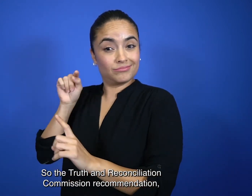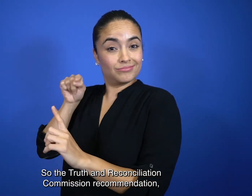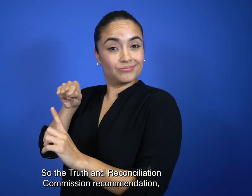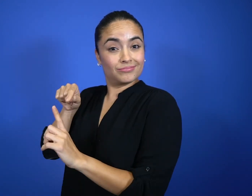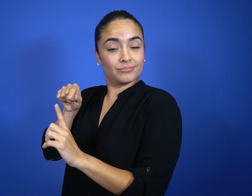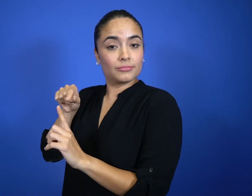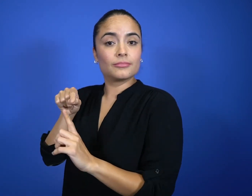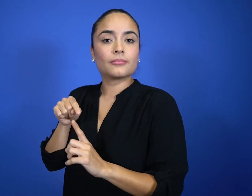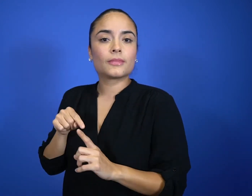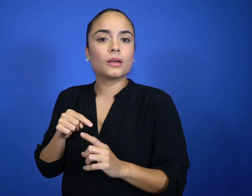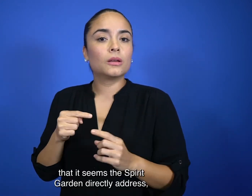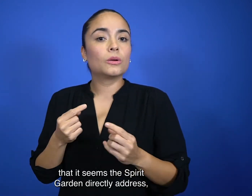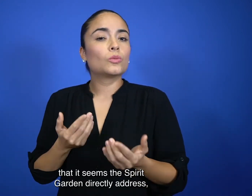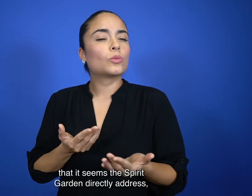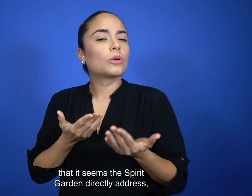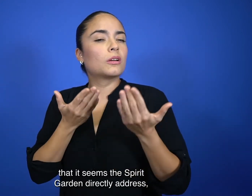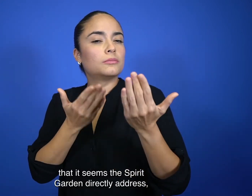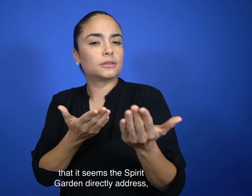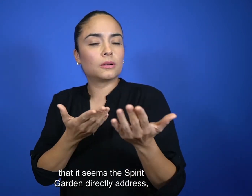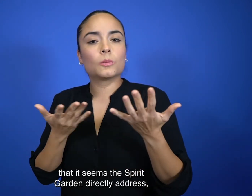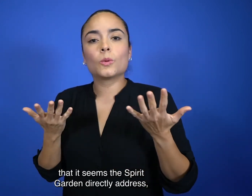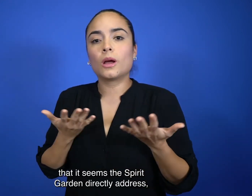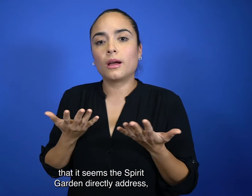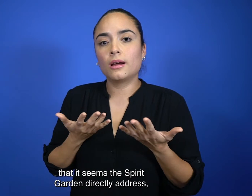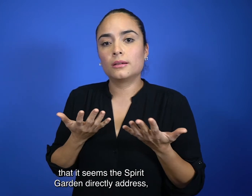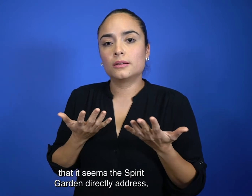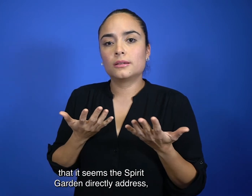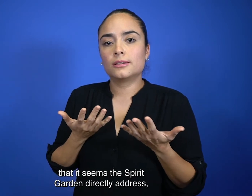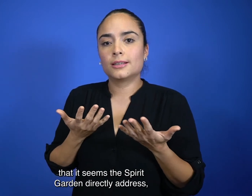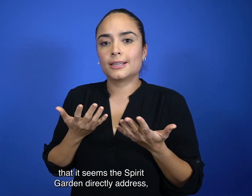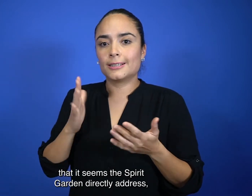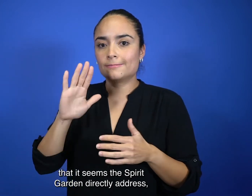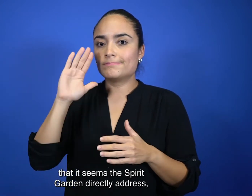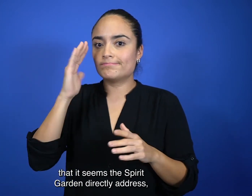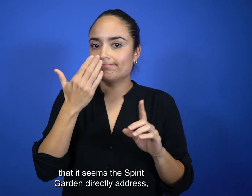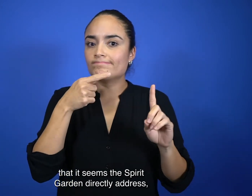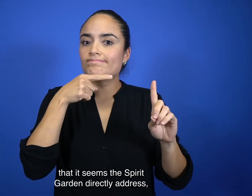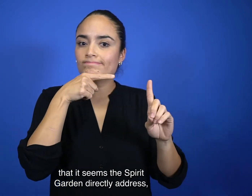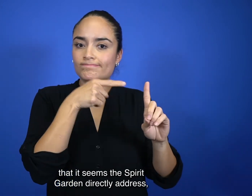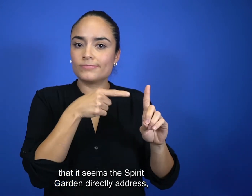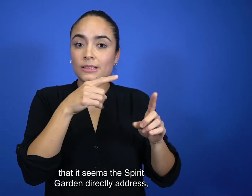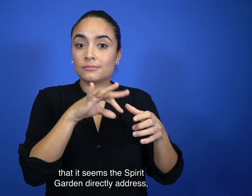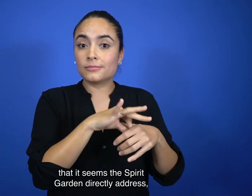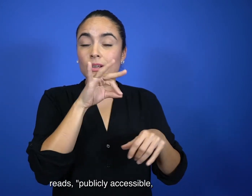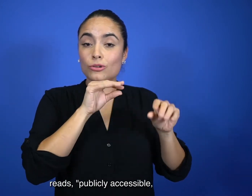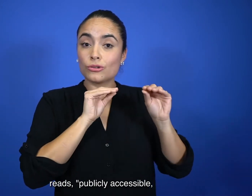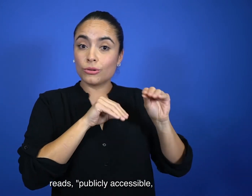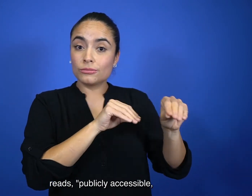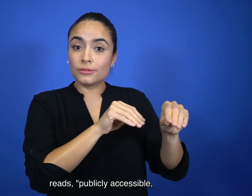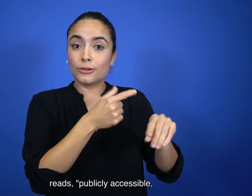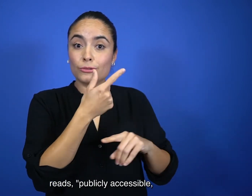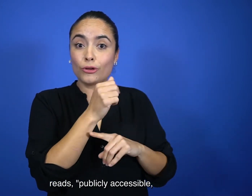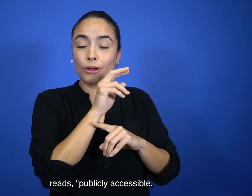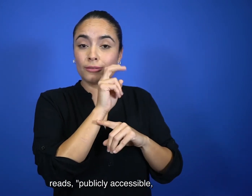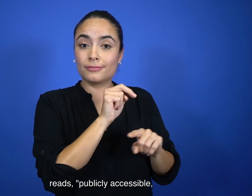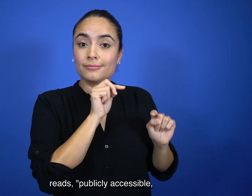recommendation that it seems the Spirit Garden directly address reads,